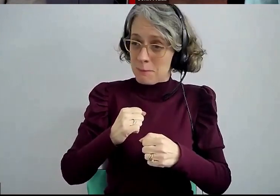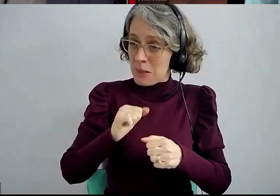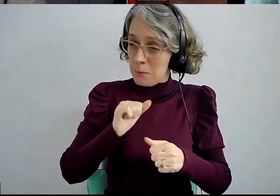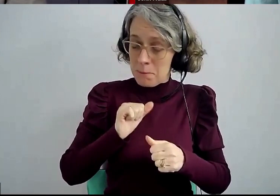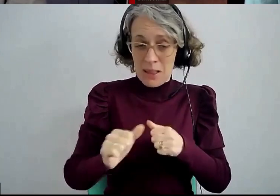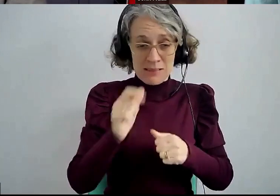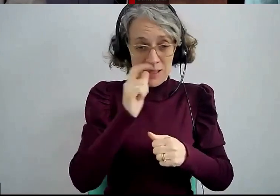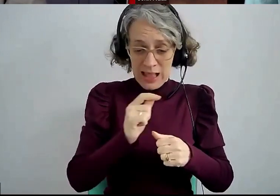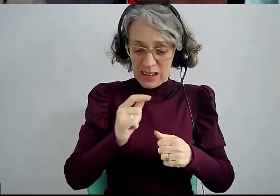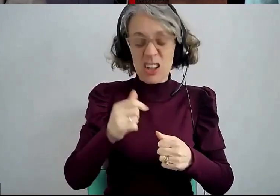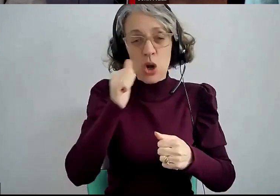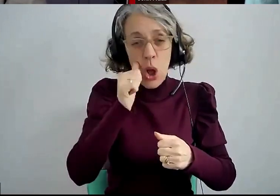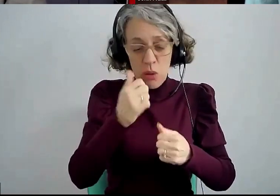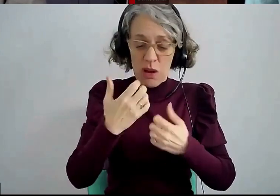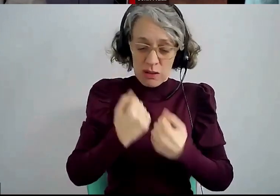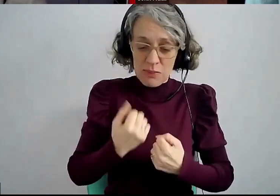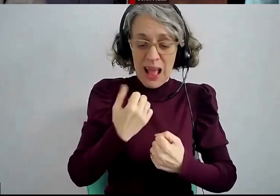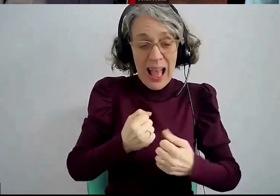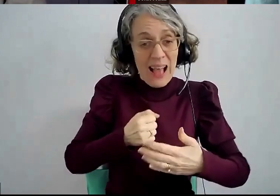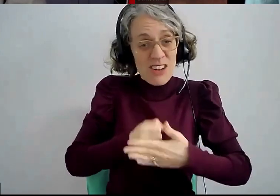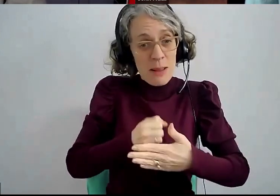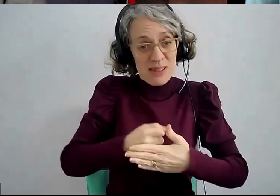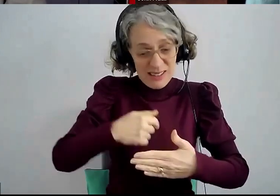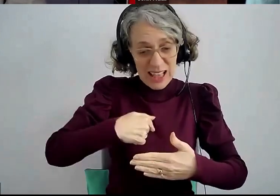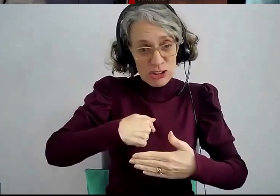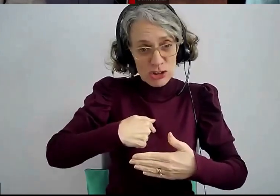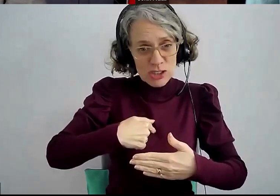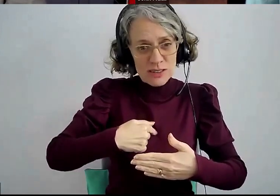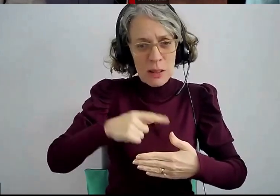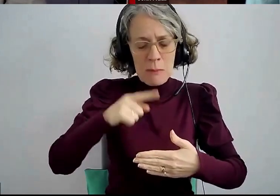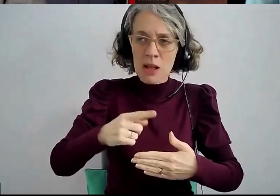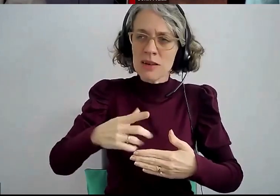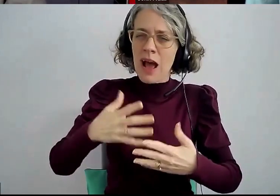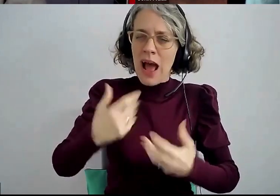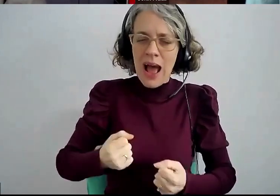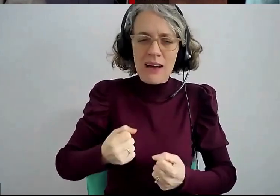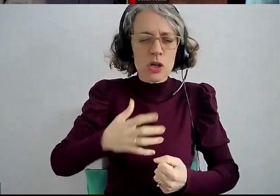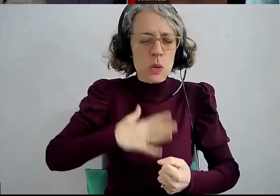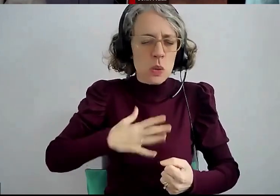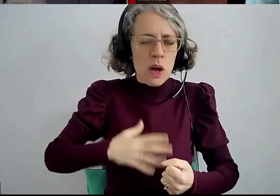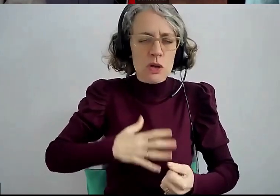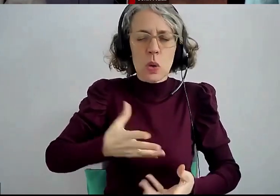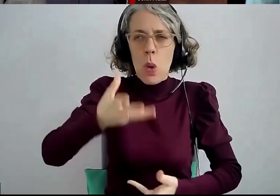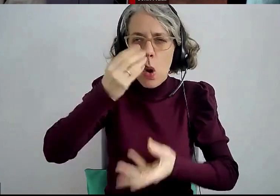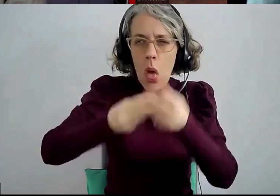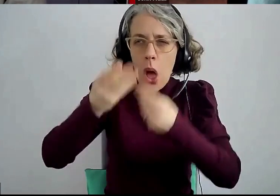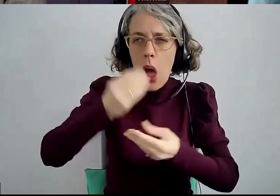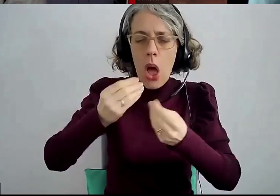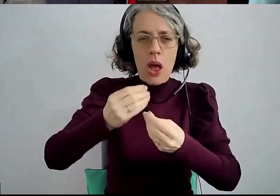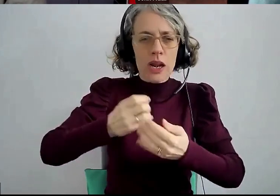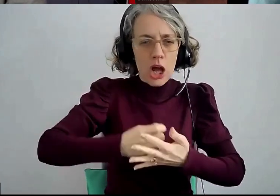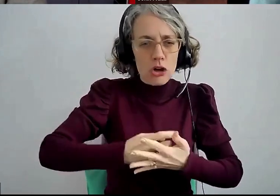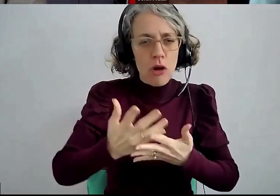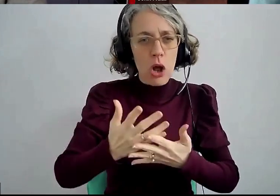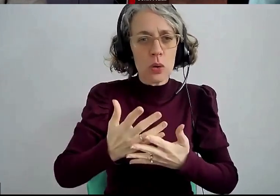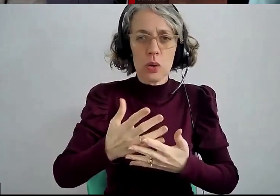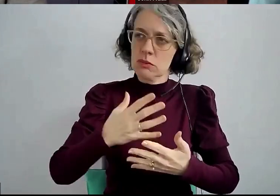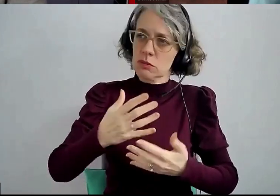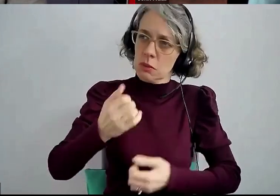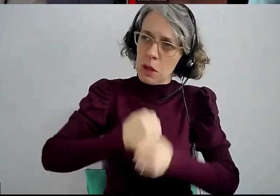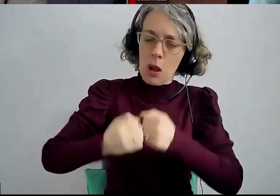limitations, but with all that desire to learn and to grow, to be a good